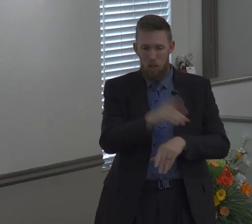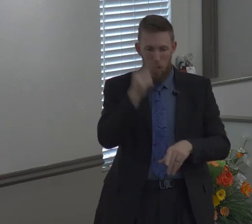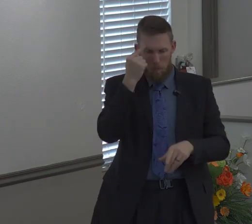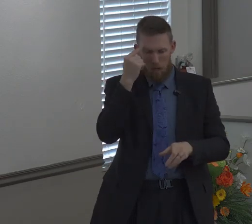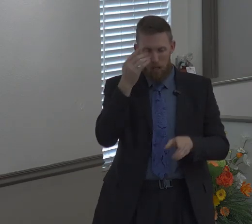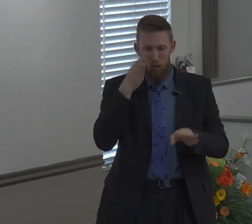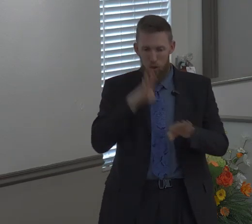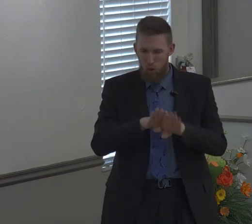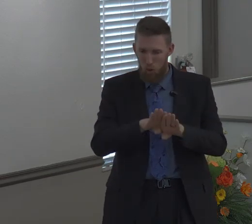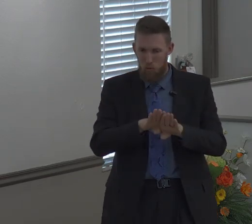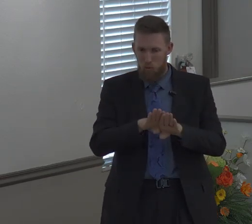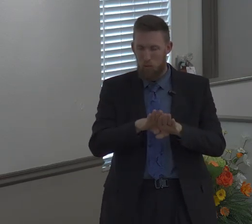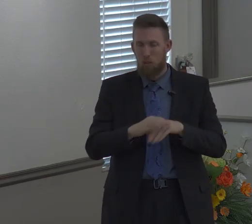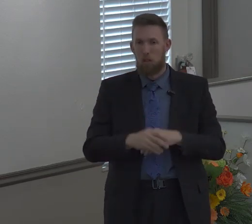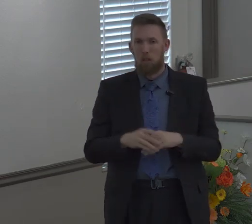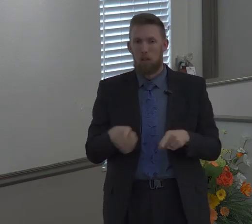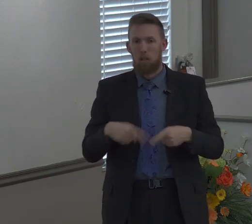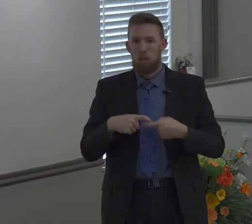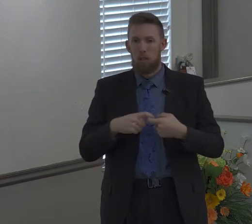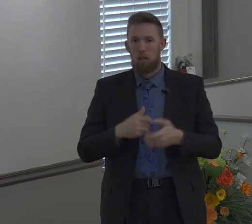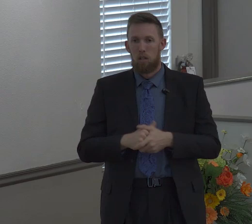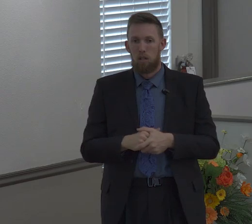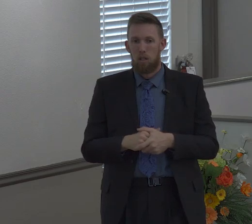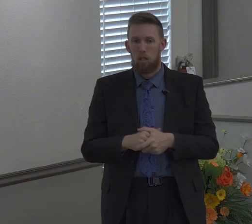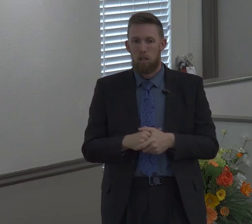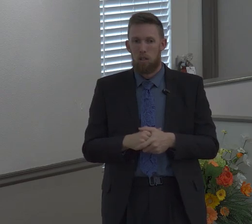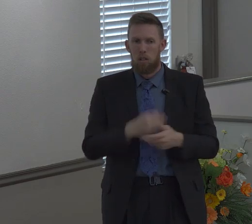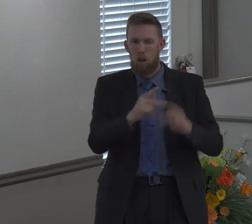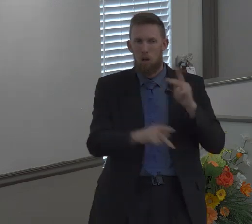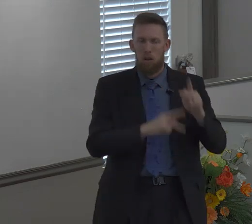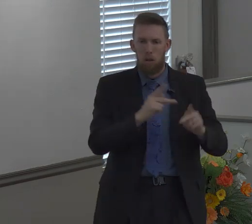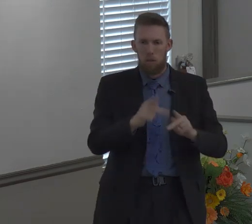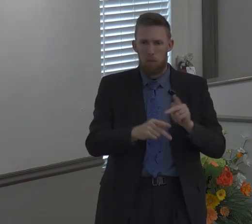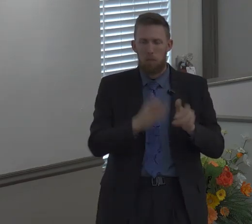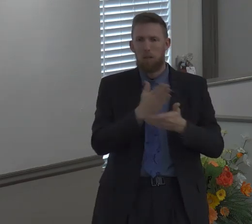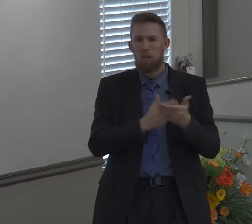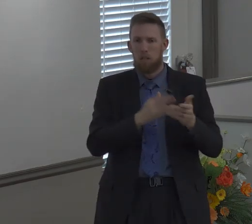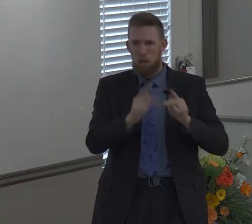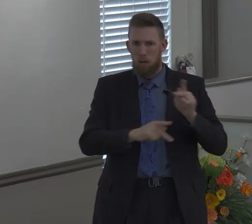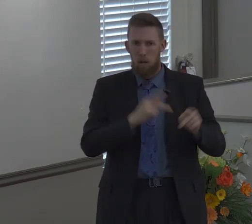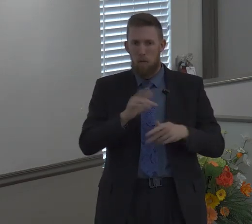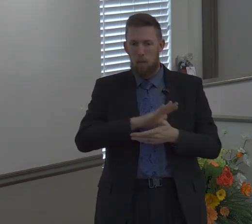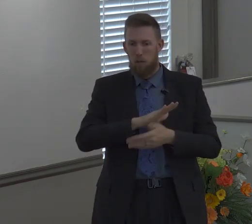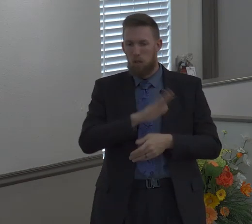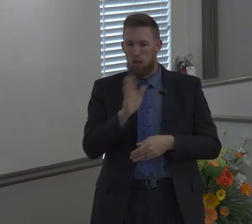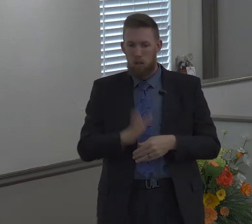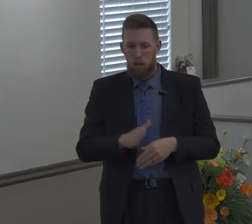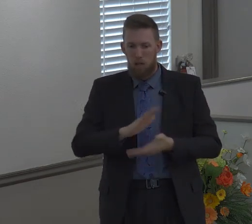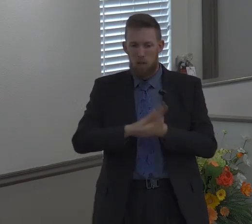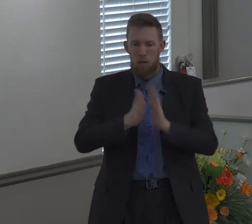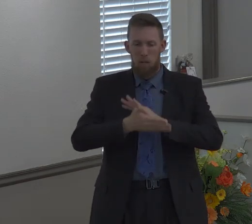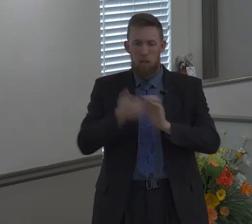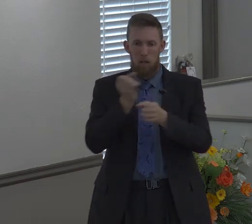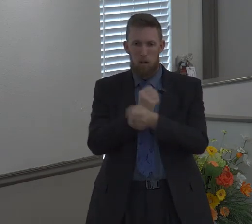their conscience seared with a hot iron. There are those who were never saved to begin with,